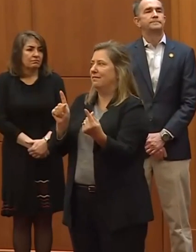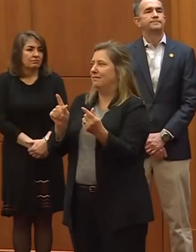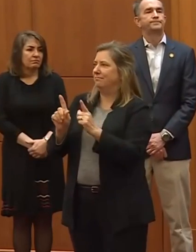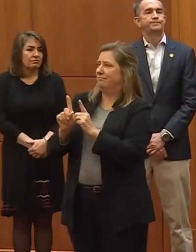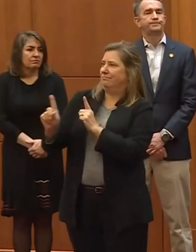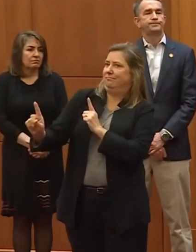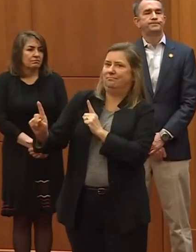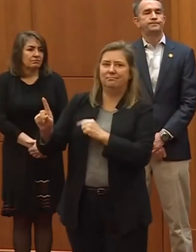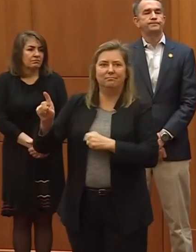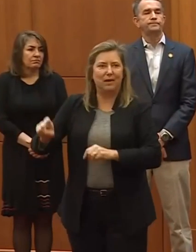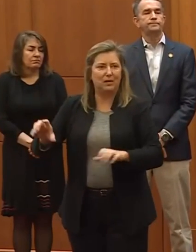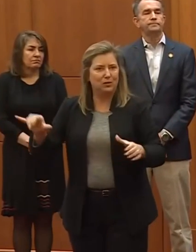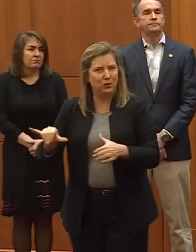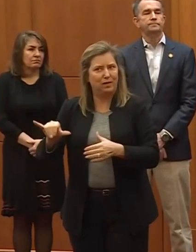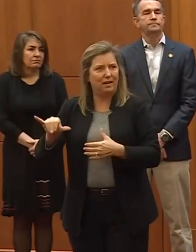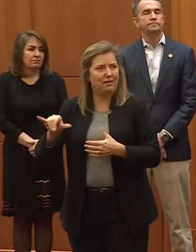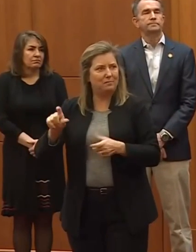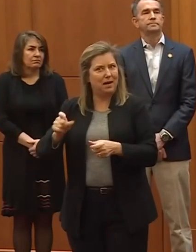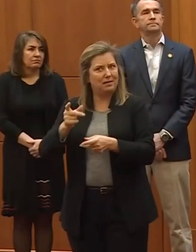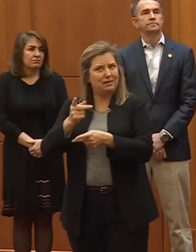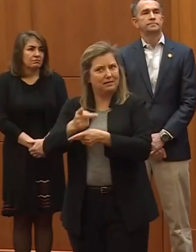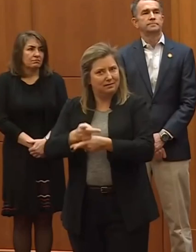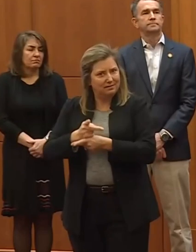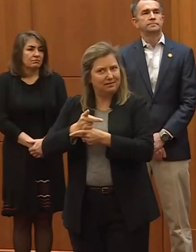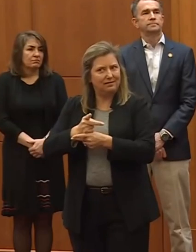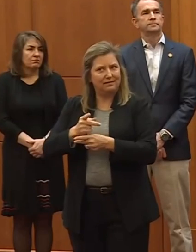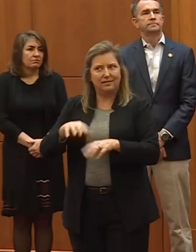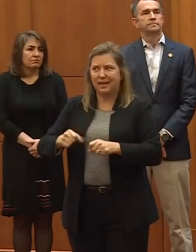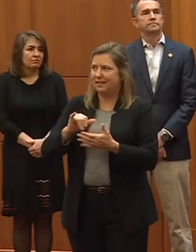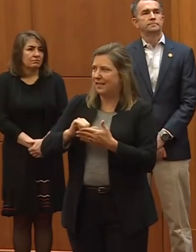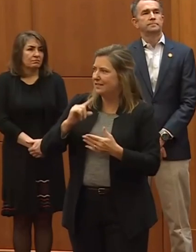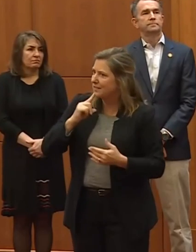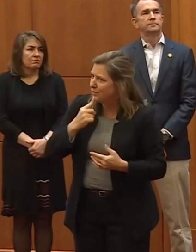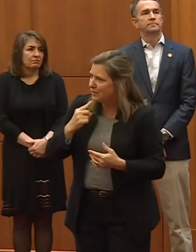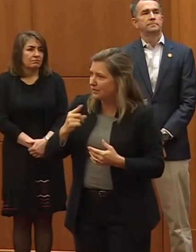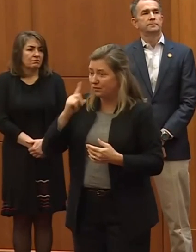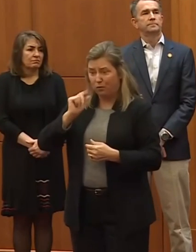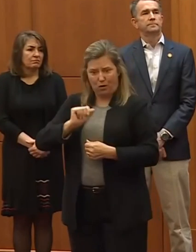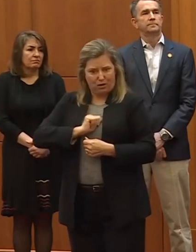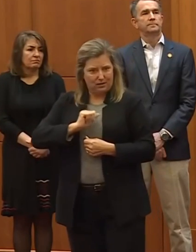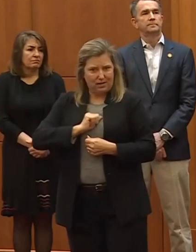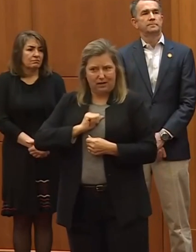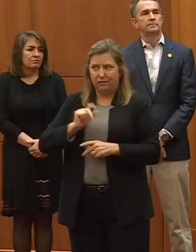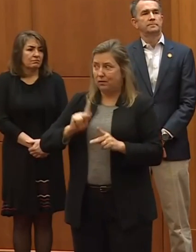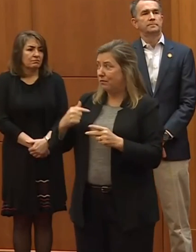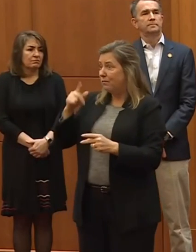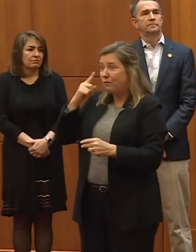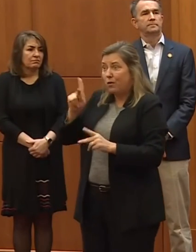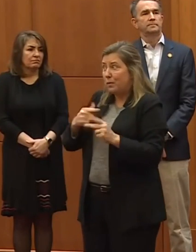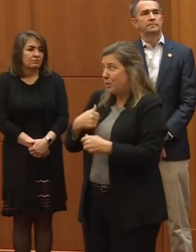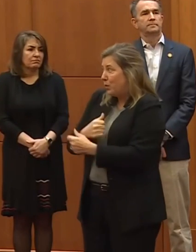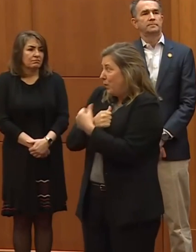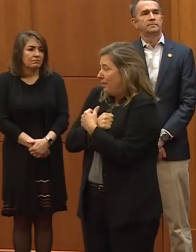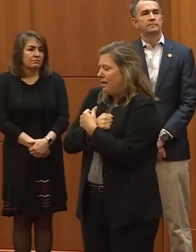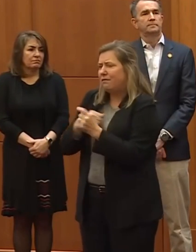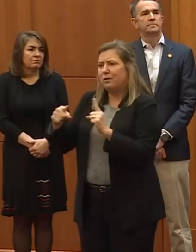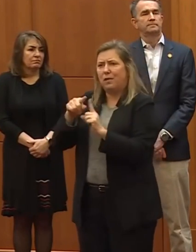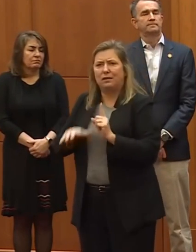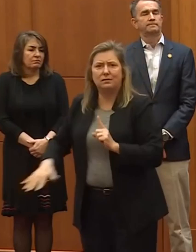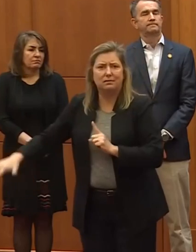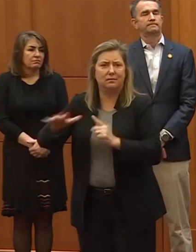do and take seriously for ourselves, for our loved ones, and for the entire community.